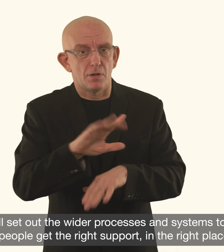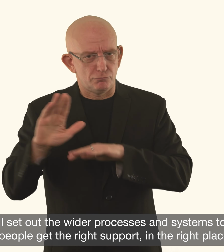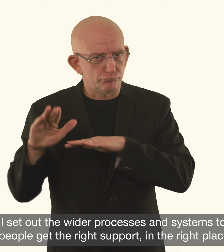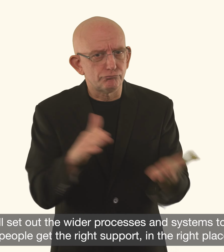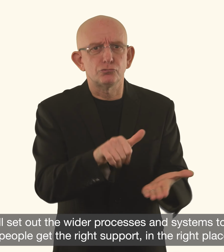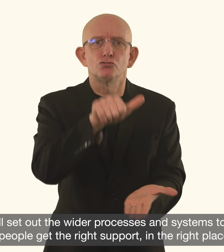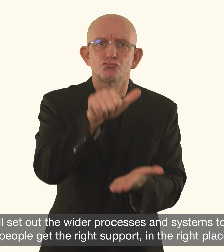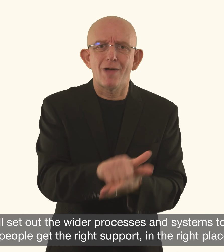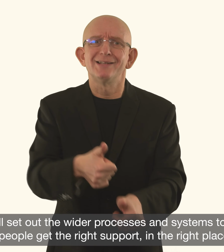time.